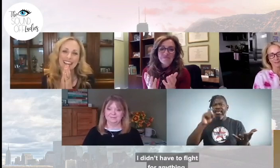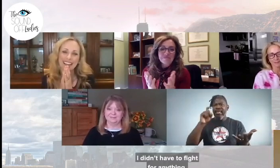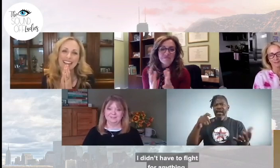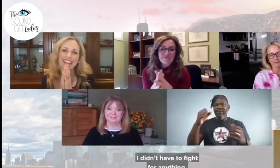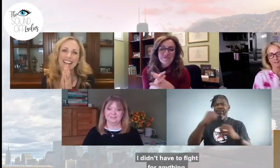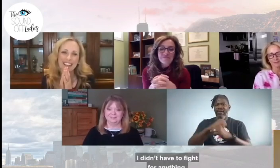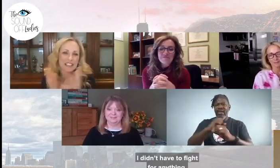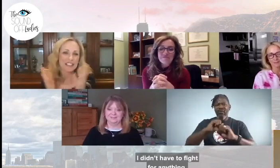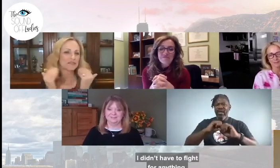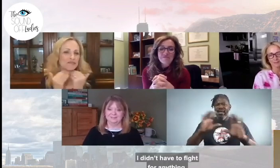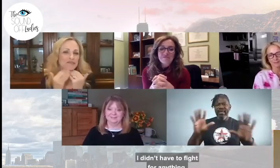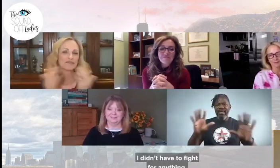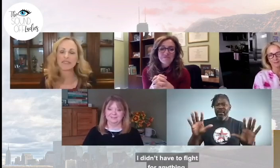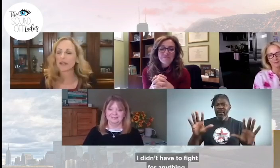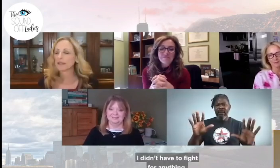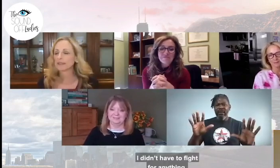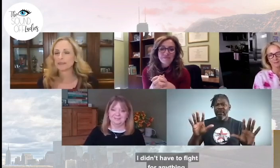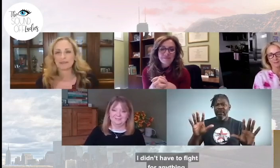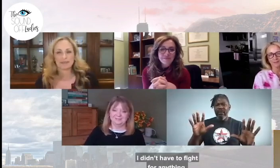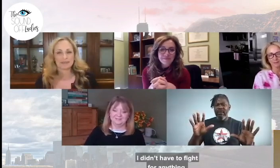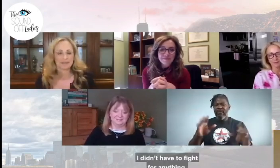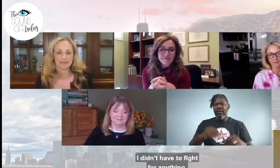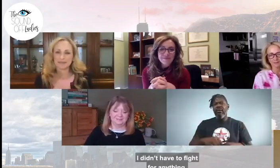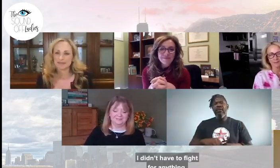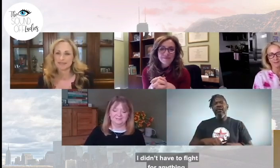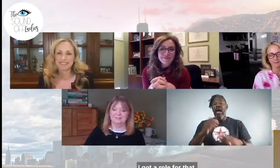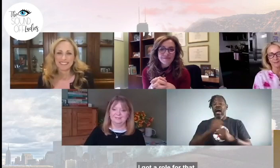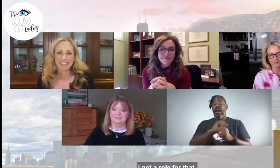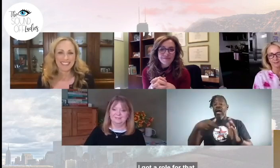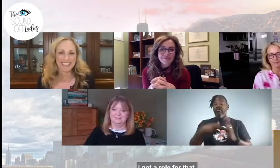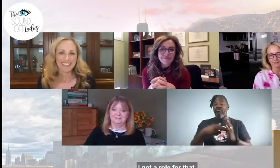amazing. I didn't have to fight for anything.